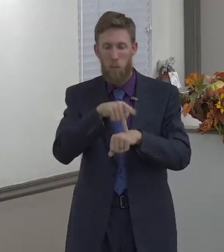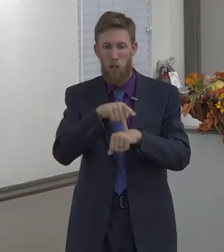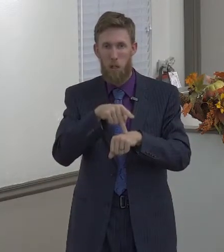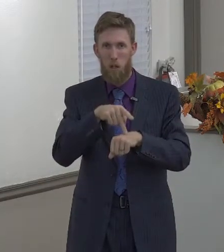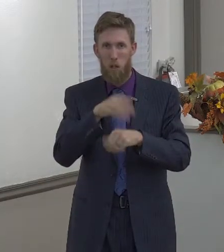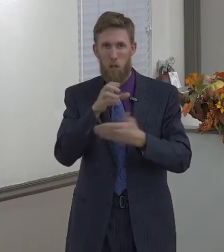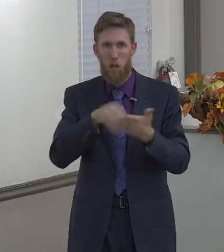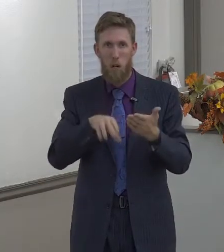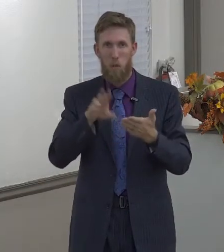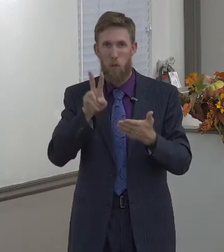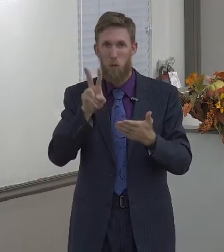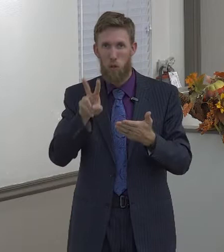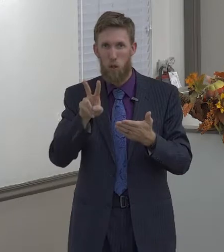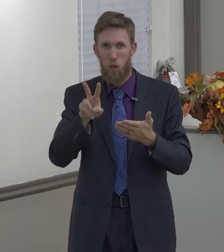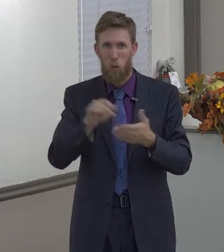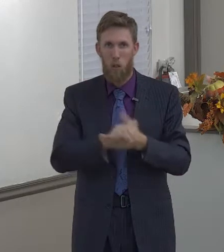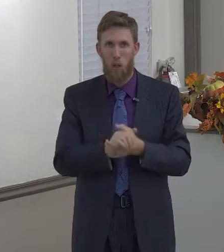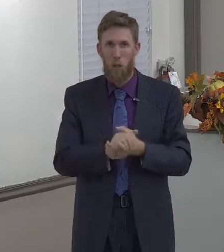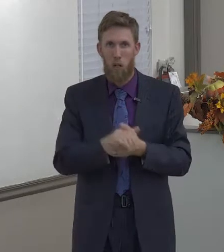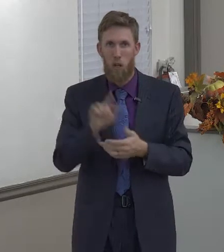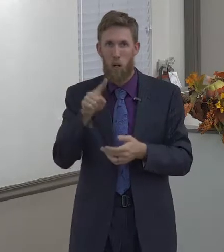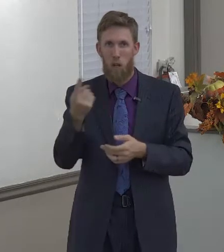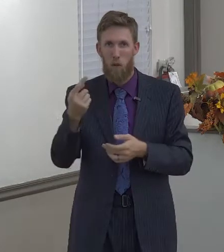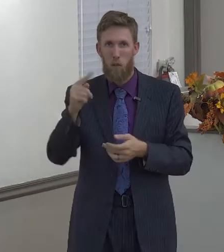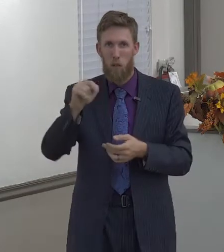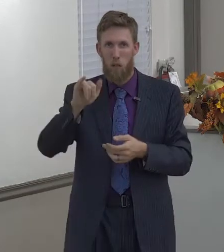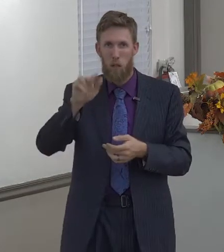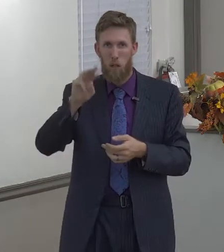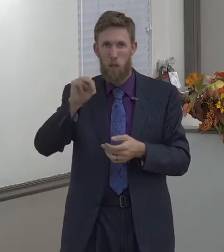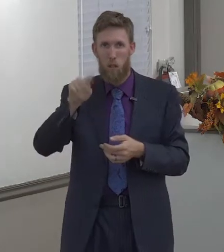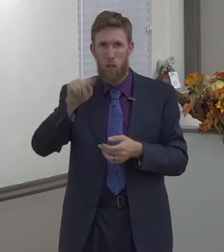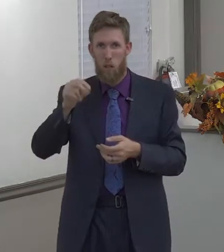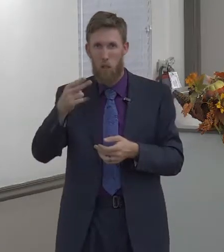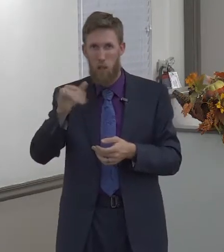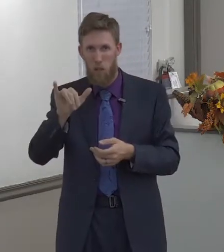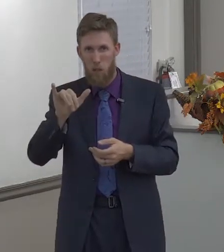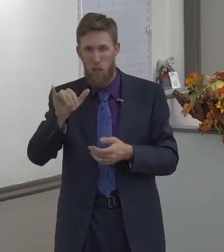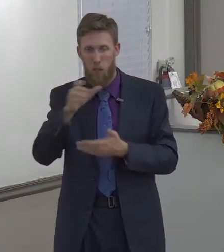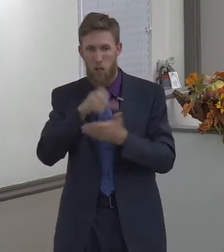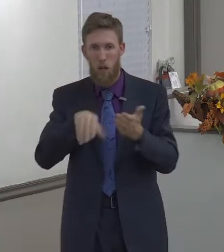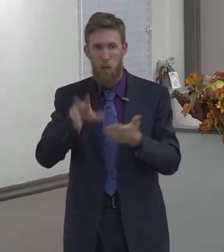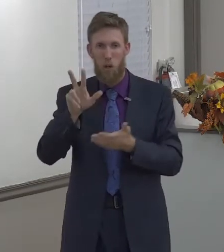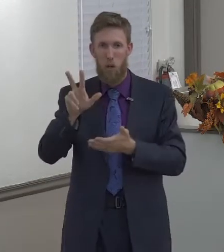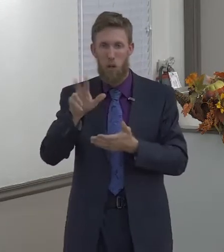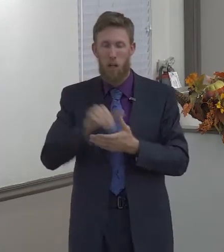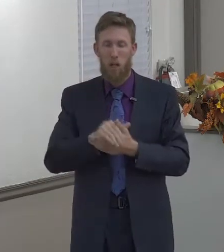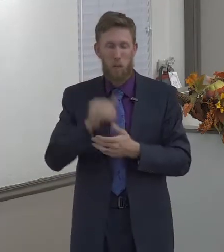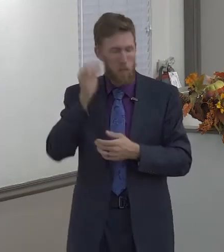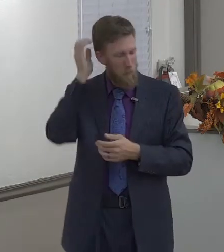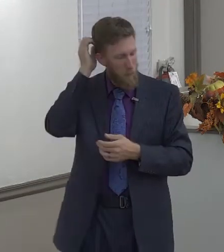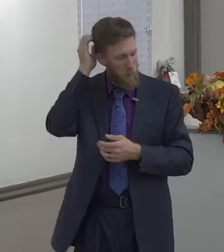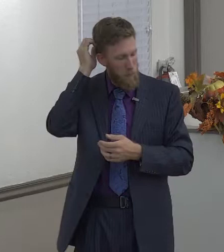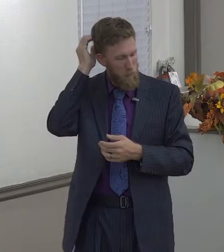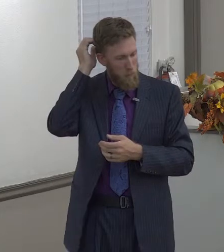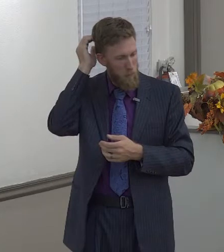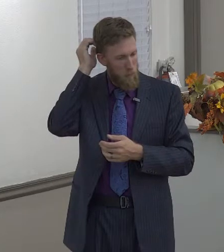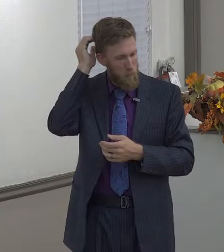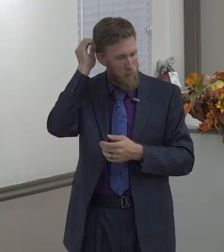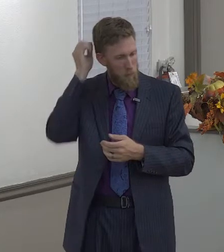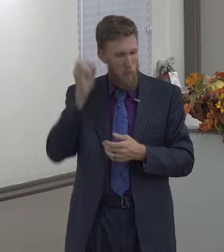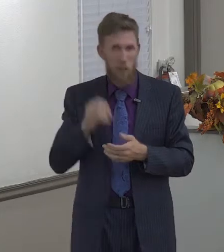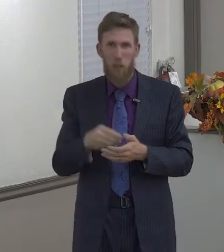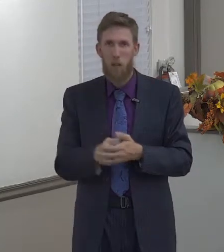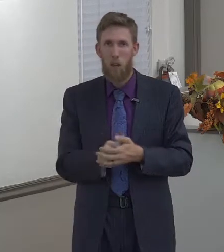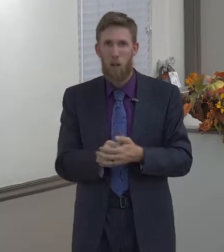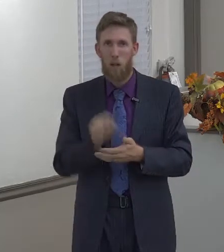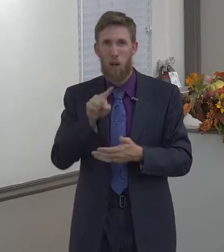by Jesus Christ." 1 Peter 3:15, "But if I tarry long, that thou mayest know how thou oughtest to behave thyself in the house of God, which